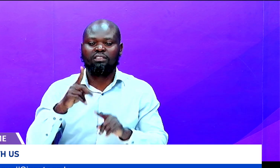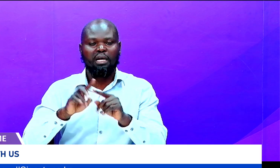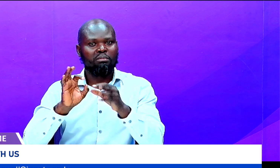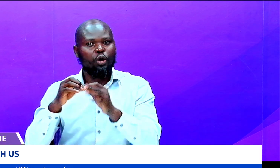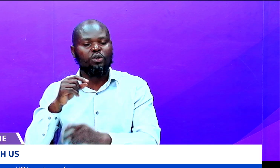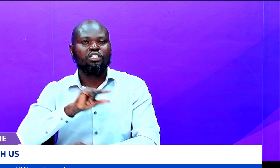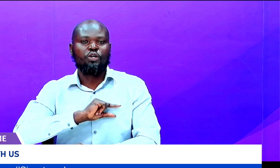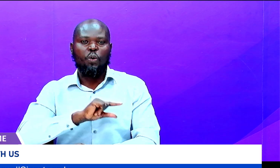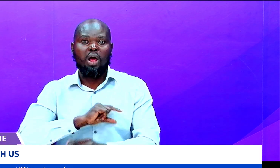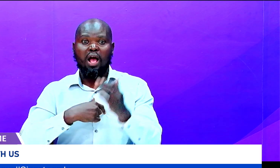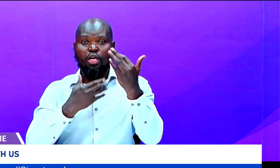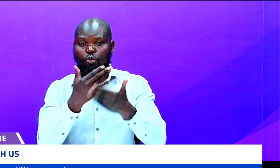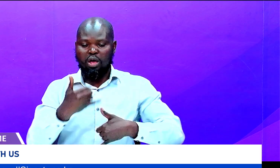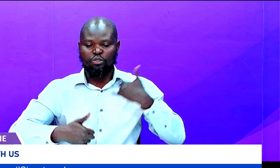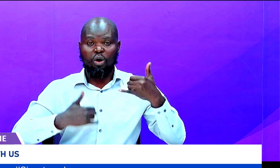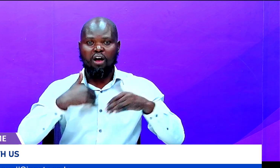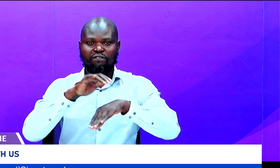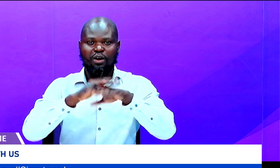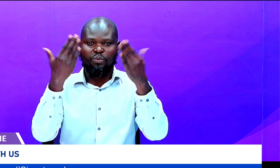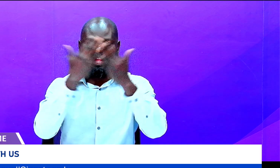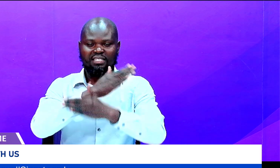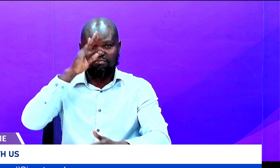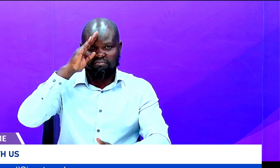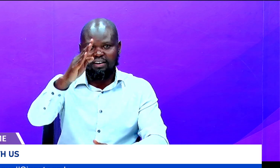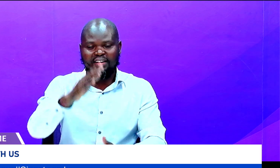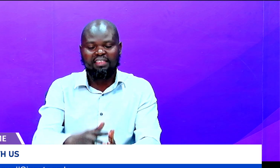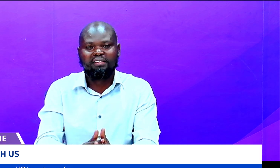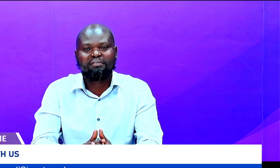have been your host, Elvis Odhiambo. In sign language, the voicing is Gideon Maina. I hope you enjoy your night, and goodbye.